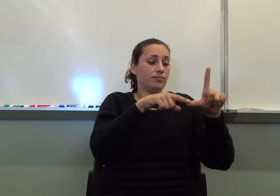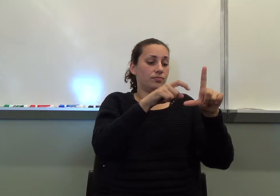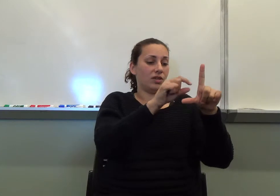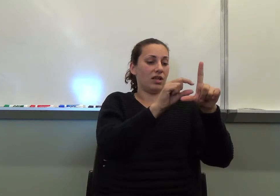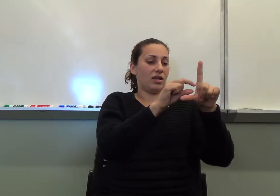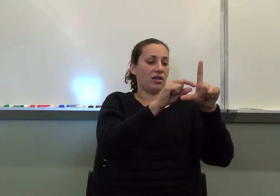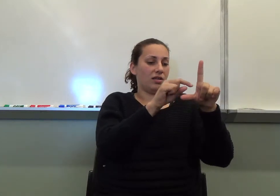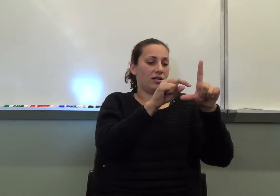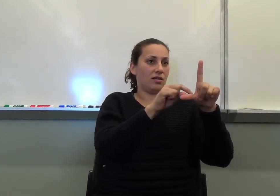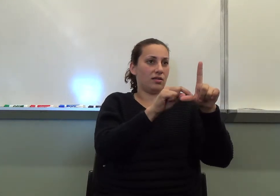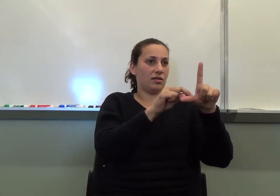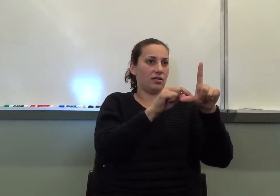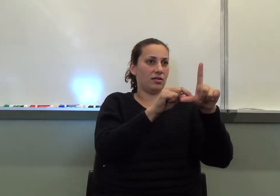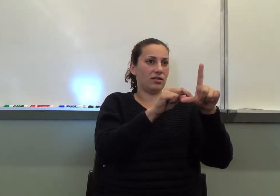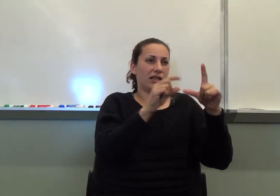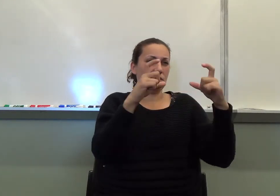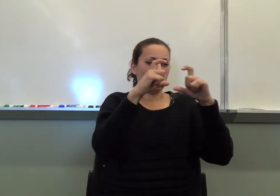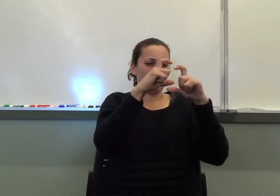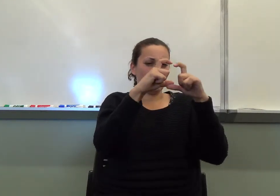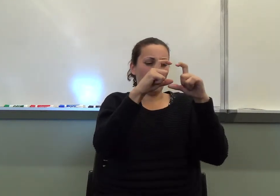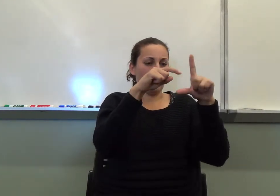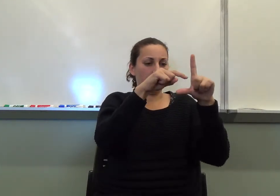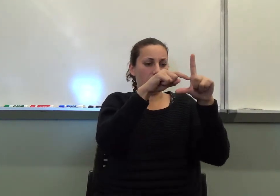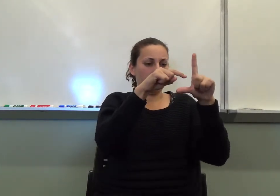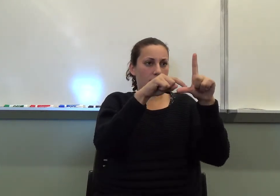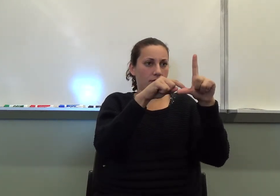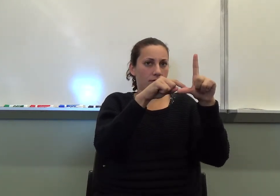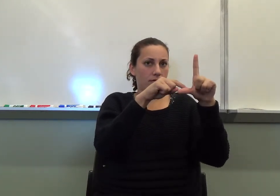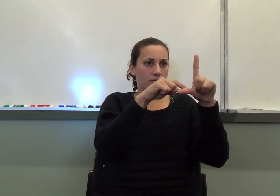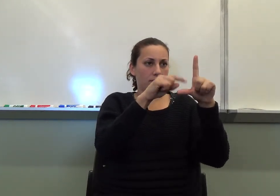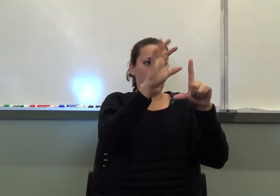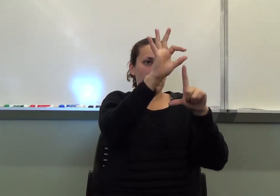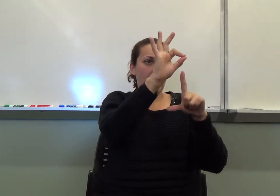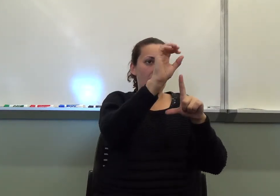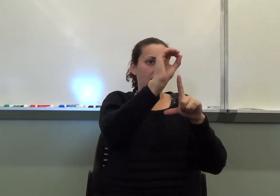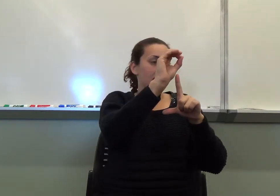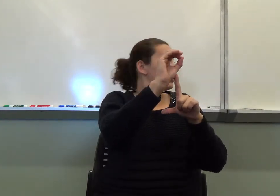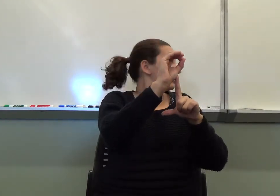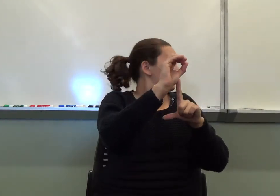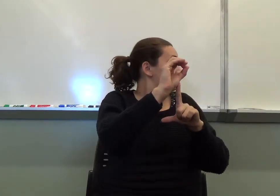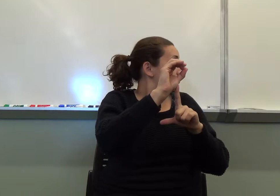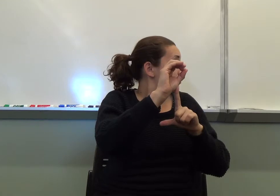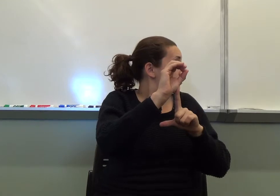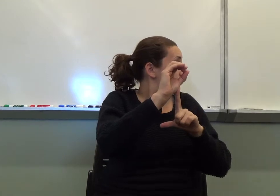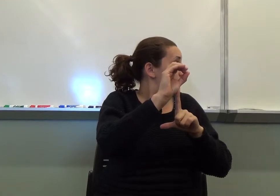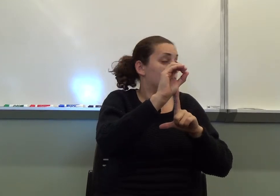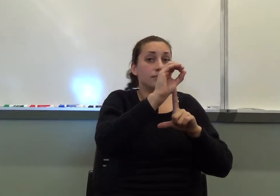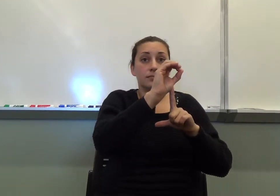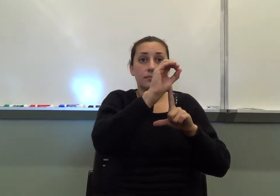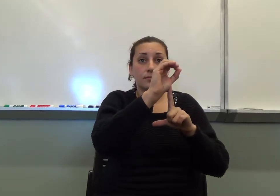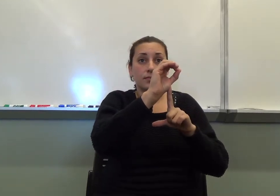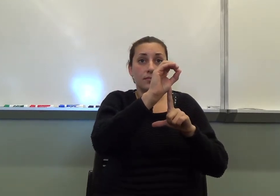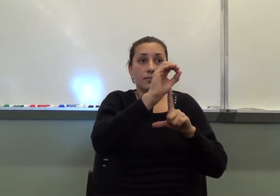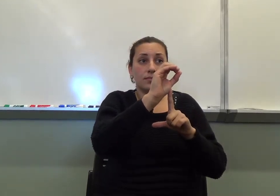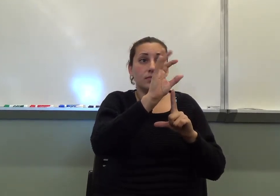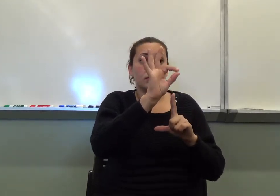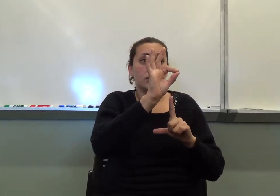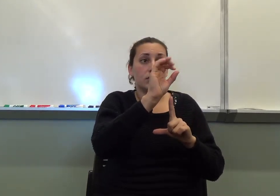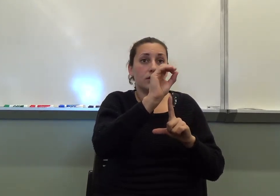that. This is 90 degrees from here to here, according to the ancients. Okay, any